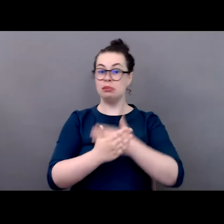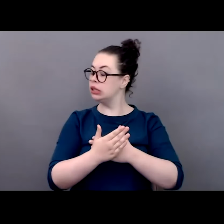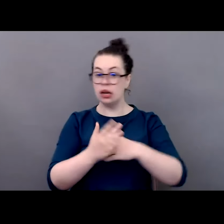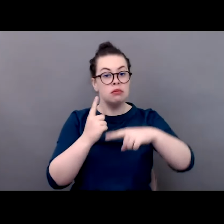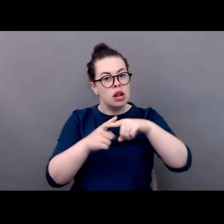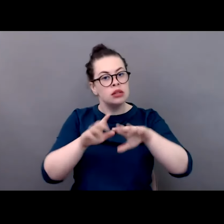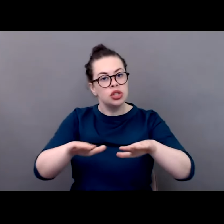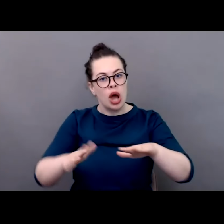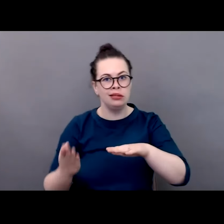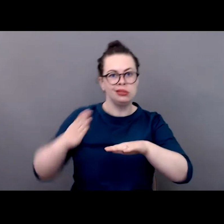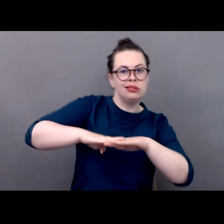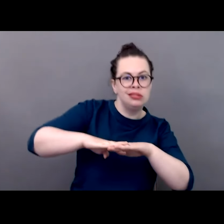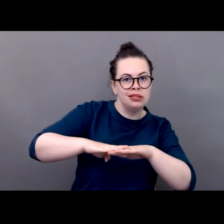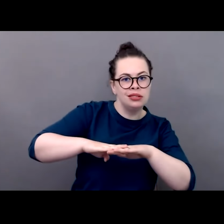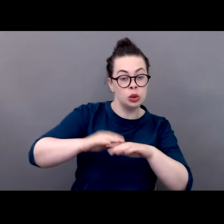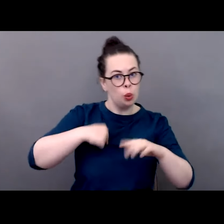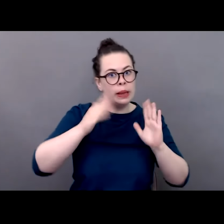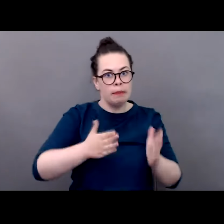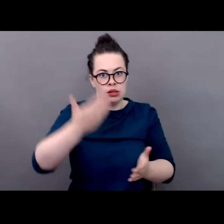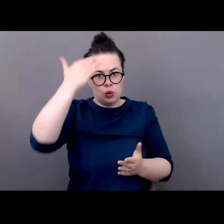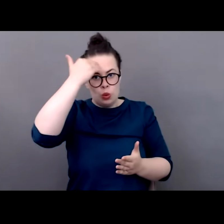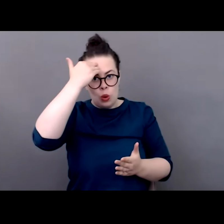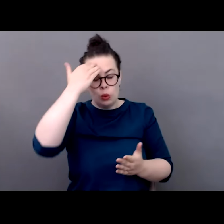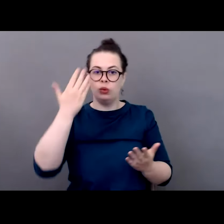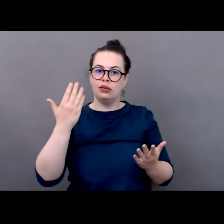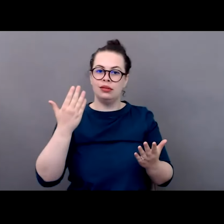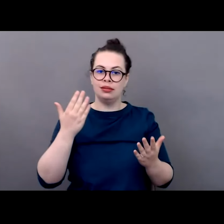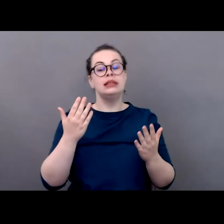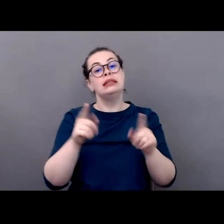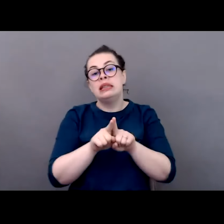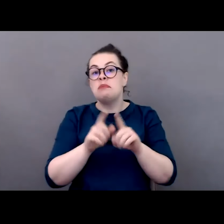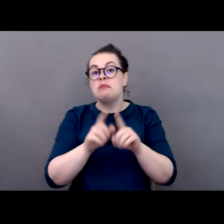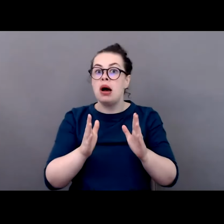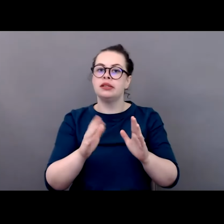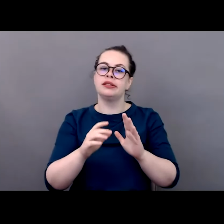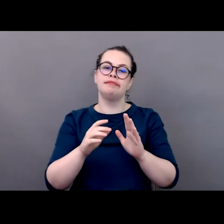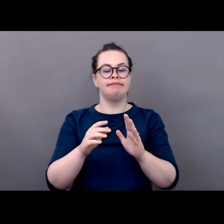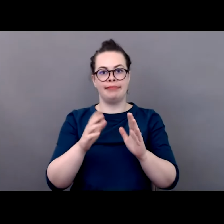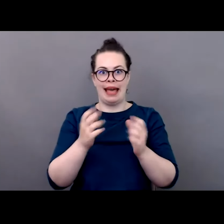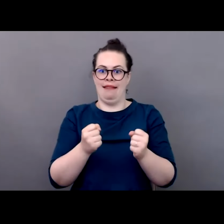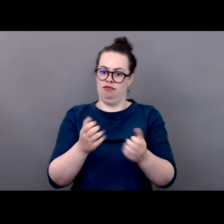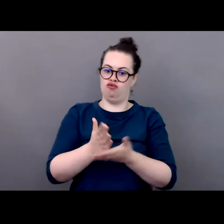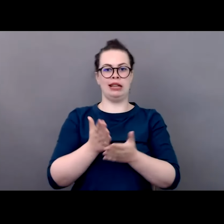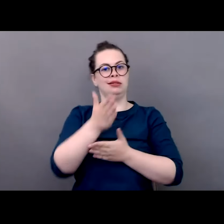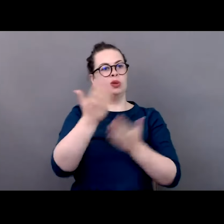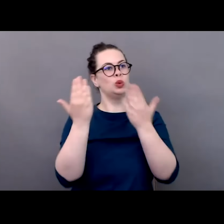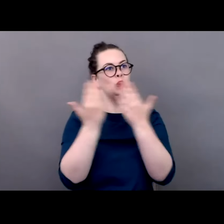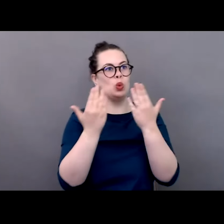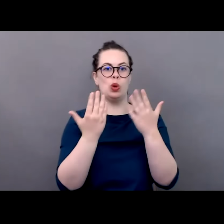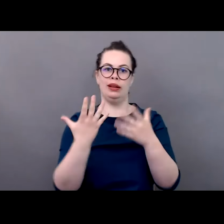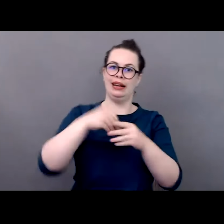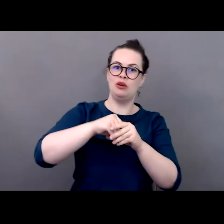the issue of education, on inclusive education. Same intersectional information, it is which